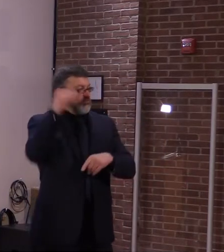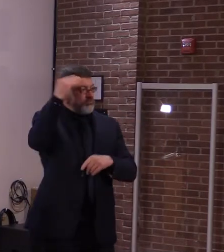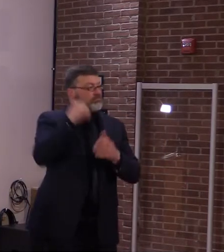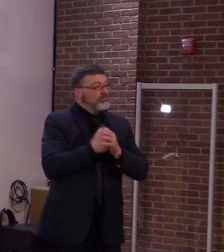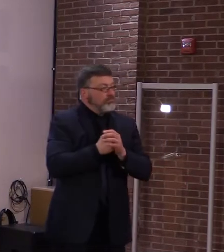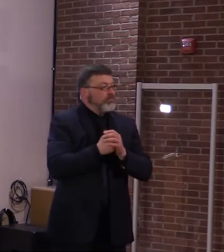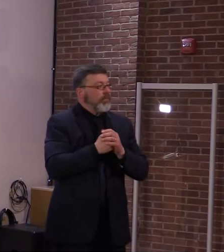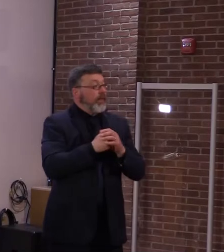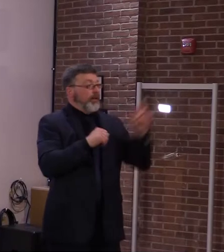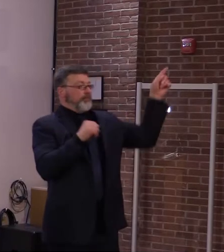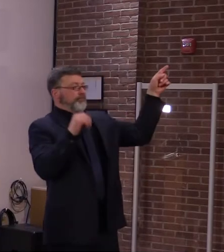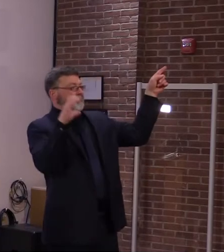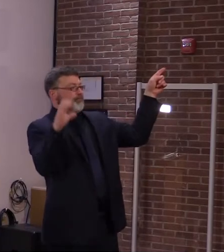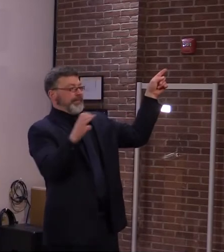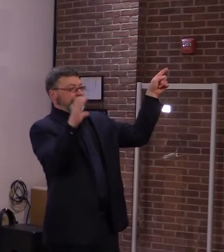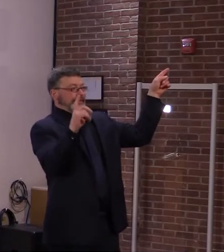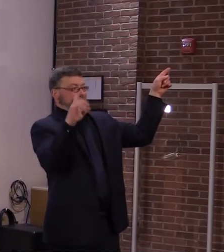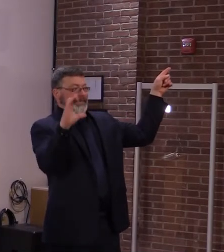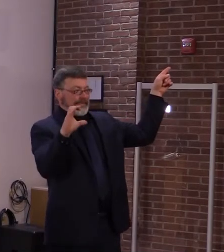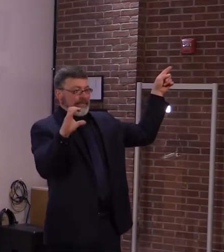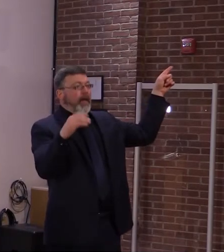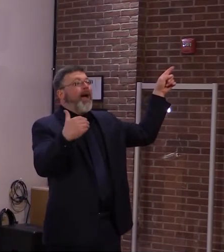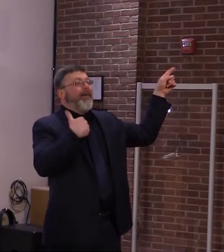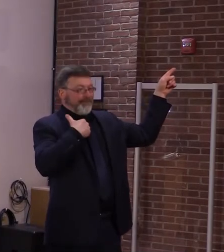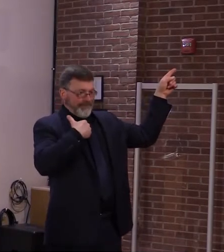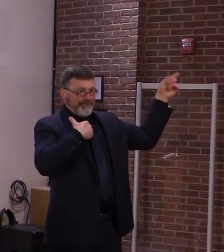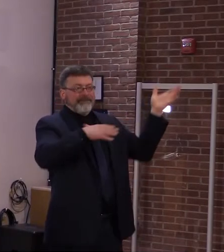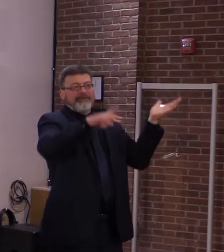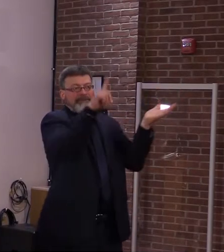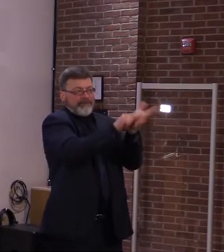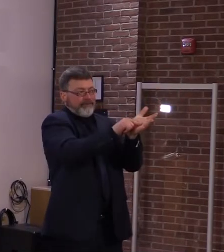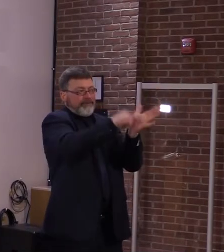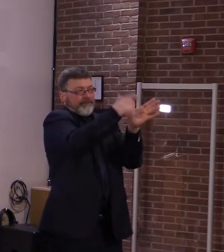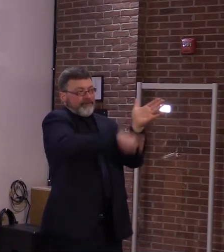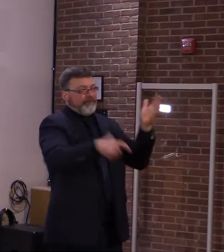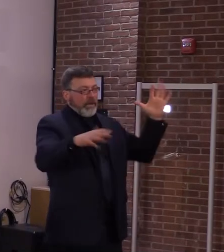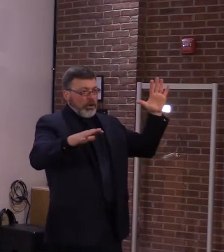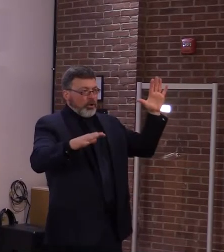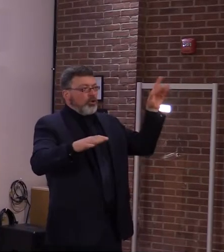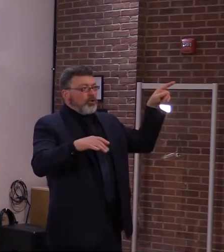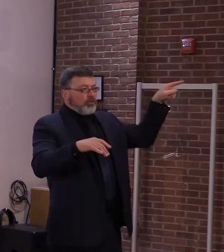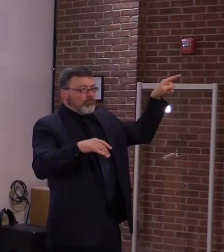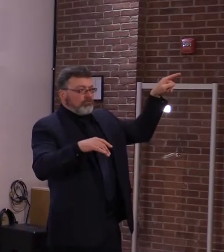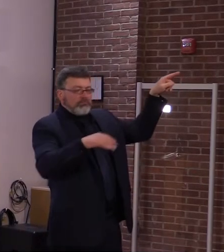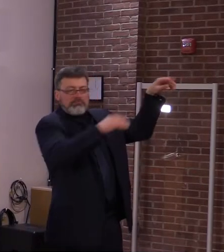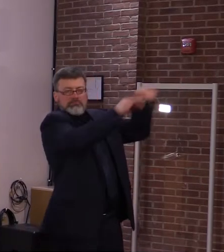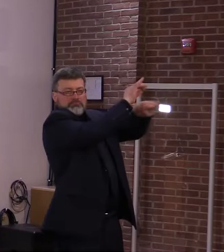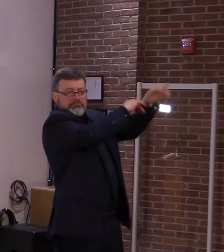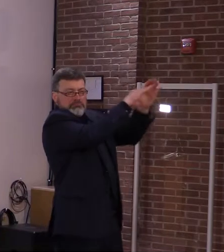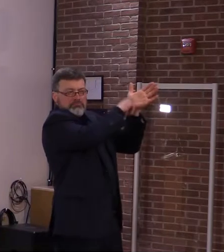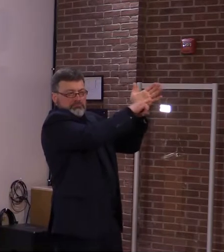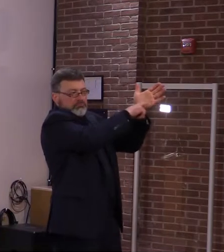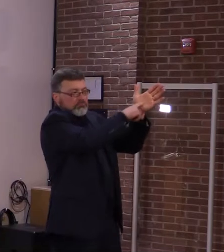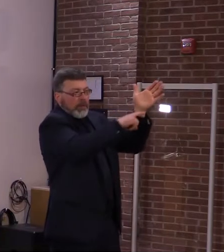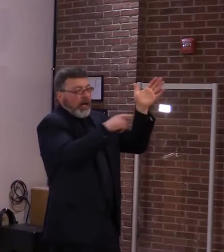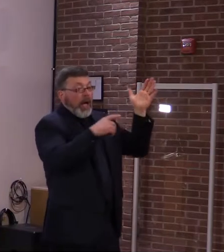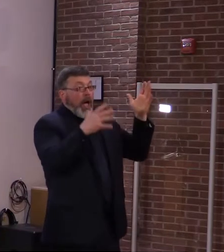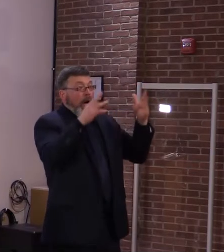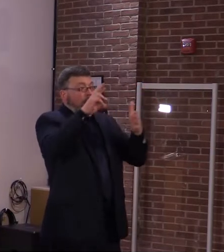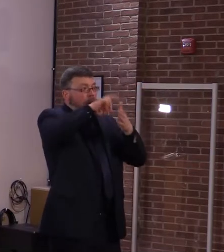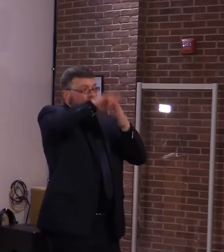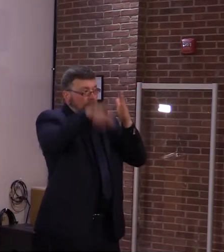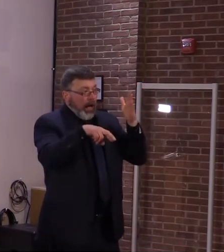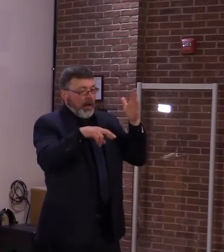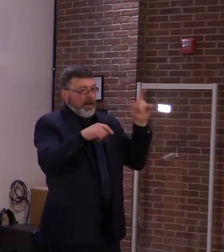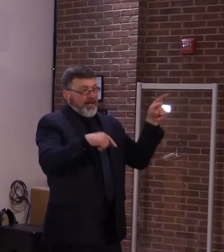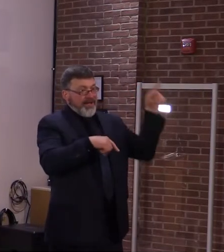is going to be embargoed for a short time, but it's probably available this afternoon, that also speaks to